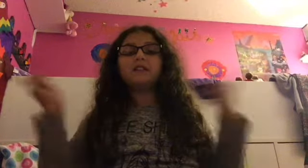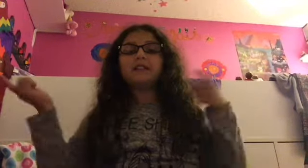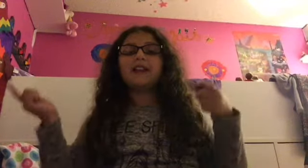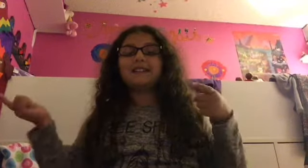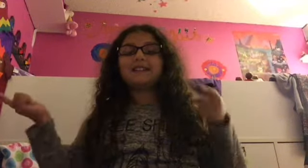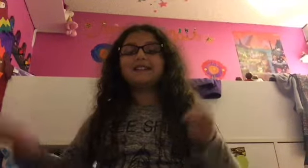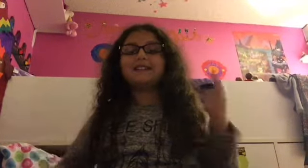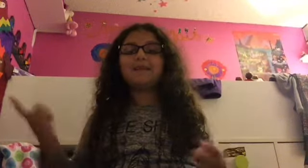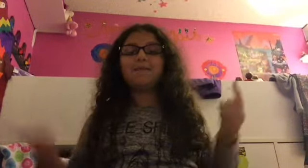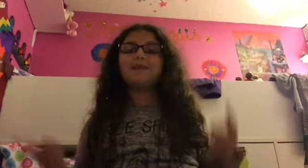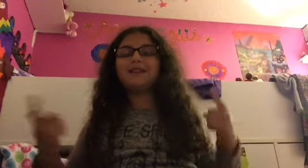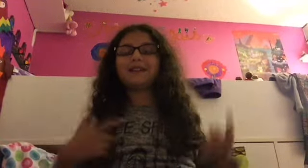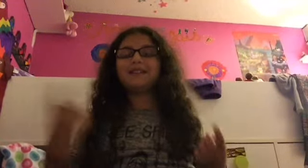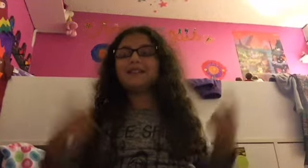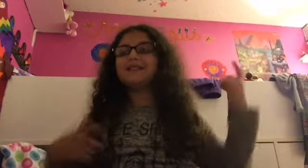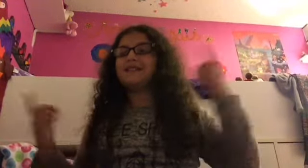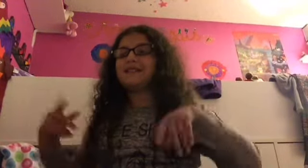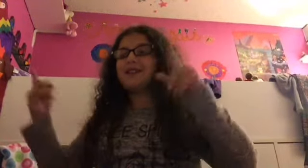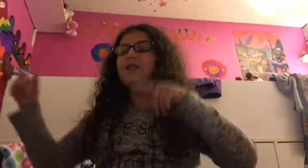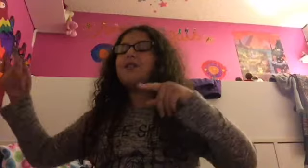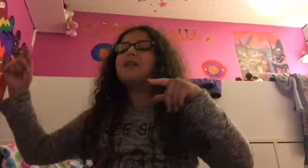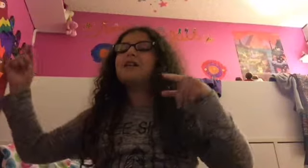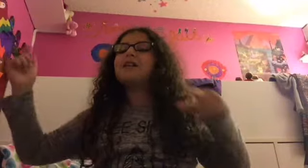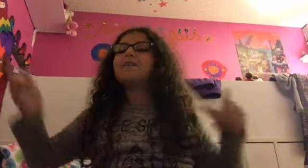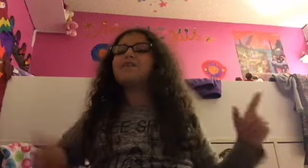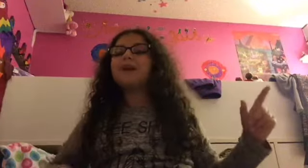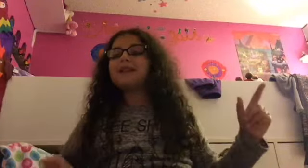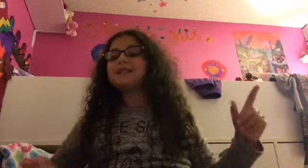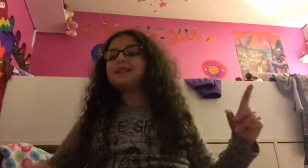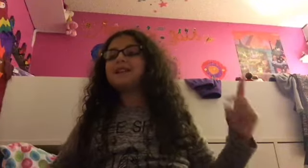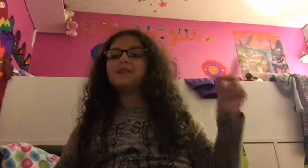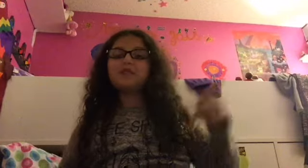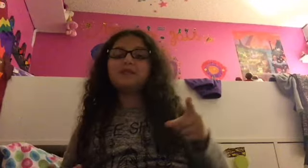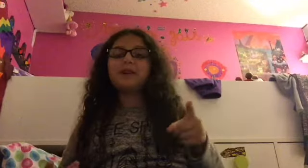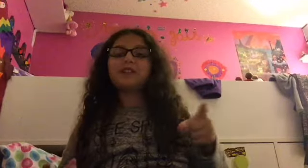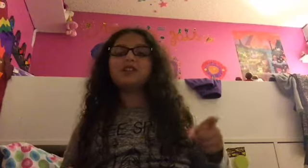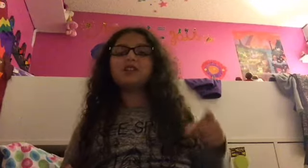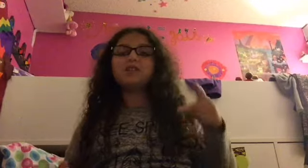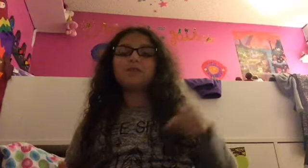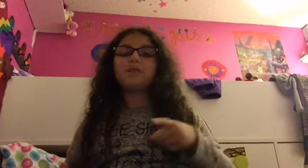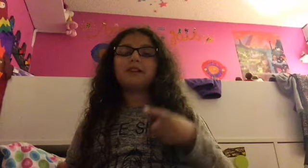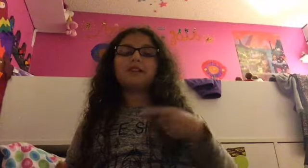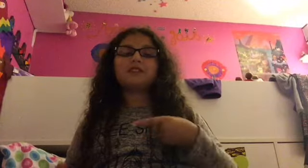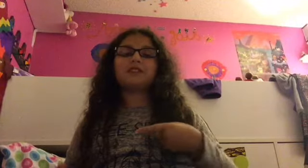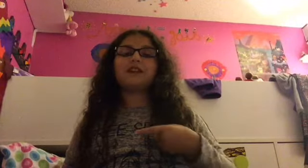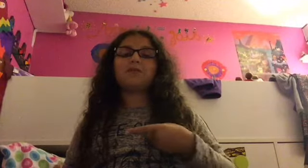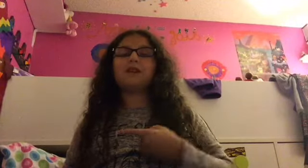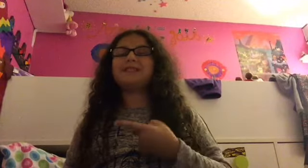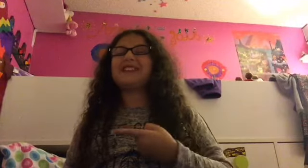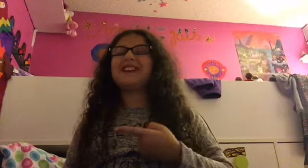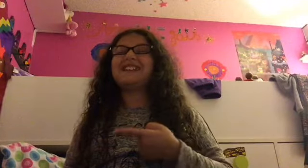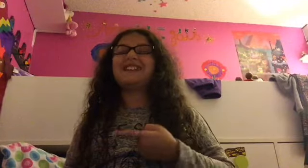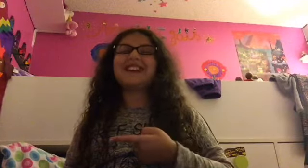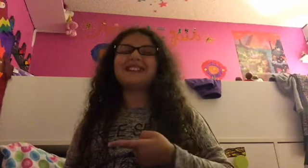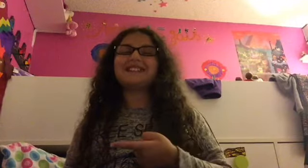at the next clip in this video. But if you're Spanish, you probably understand what I'm saying in the next